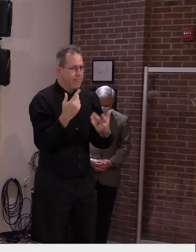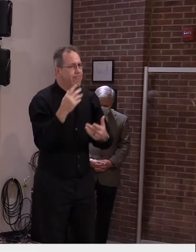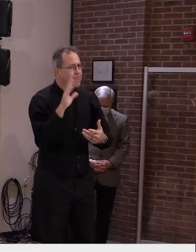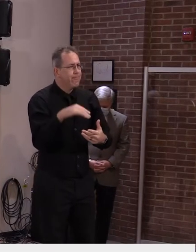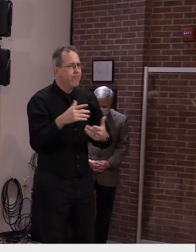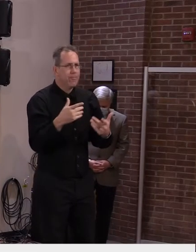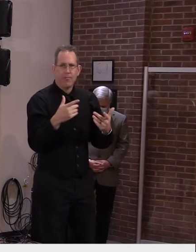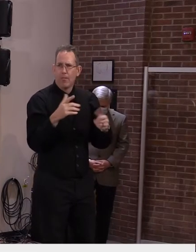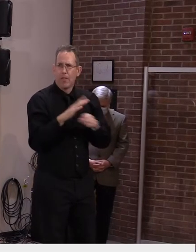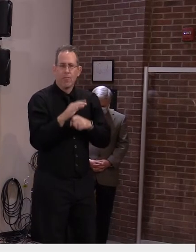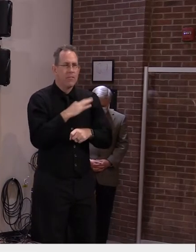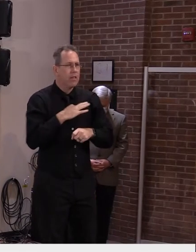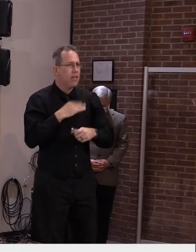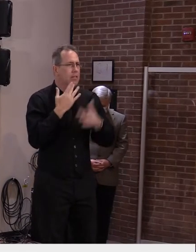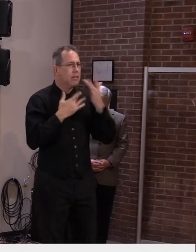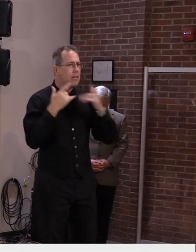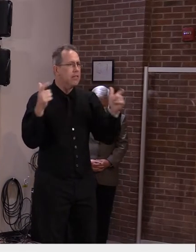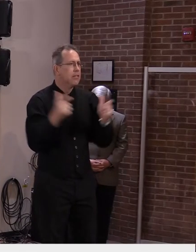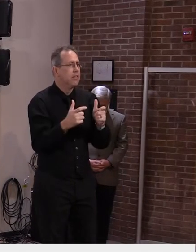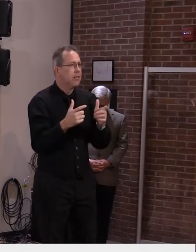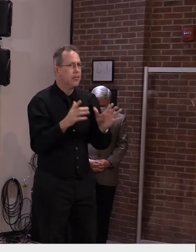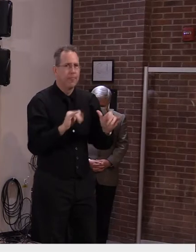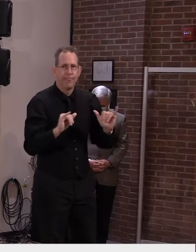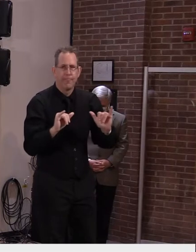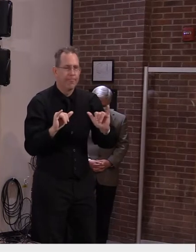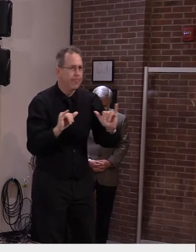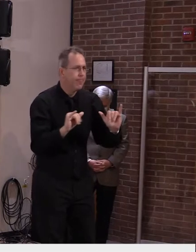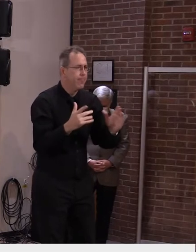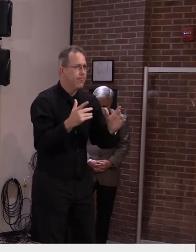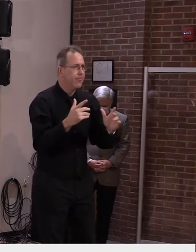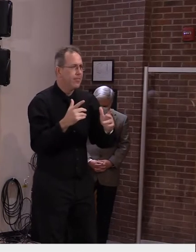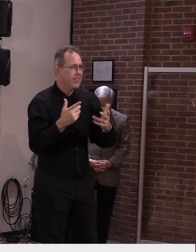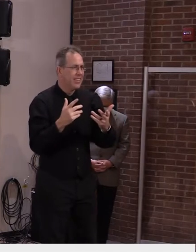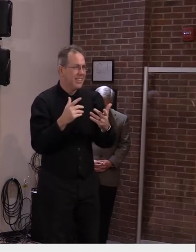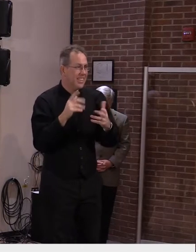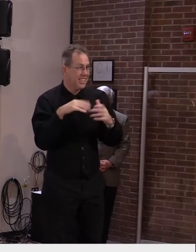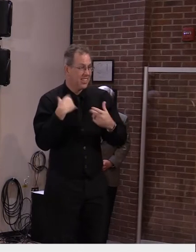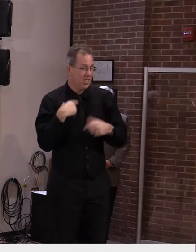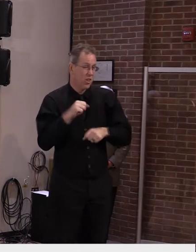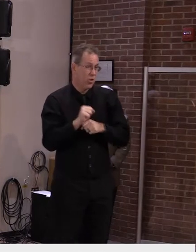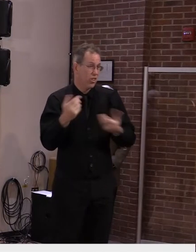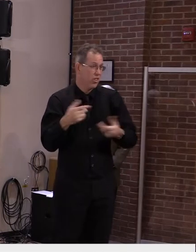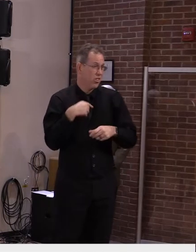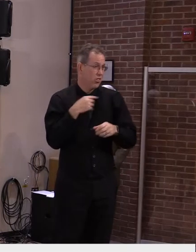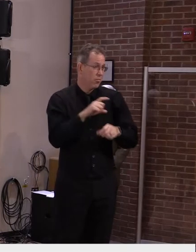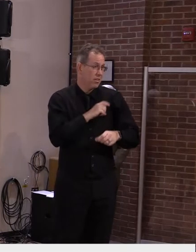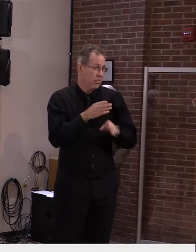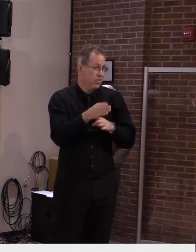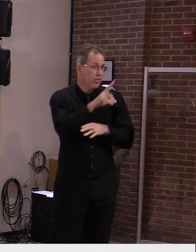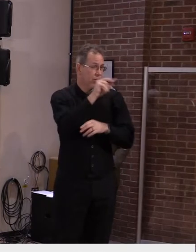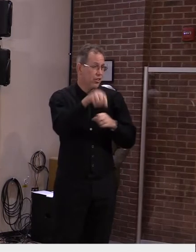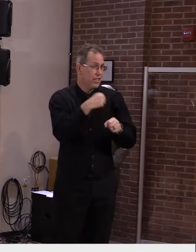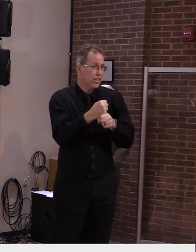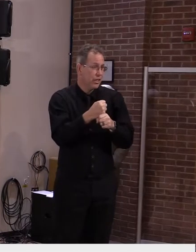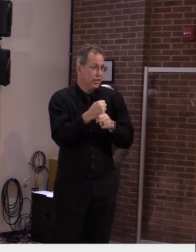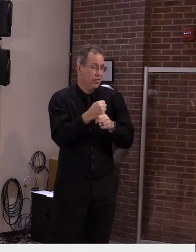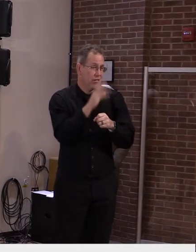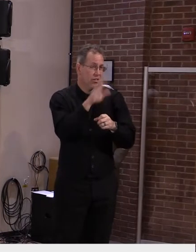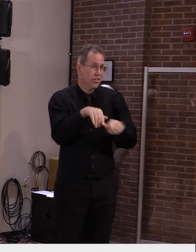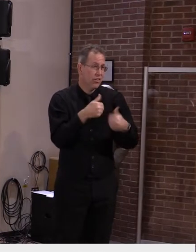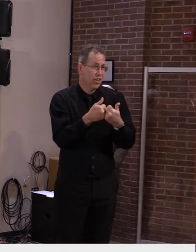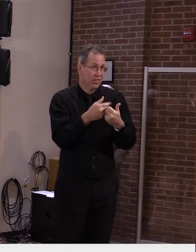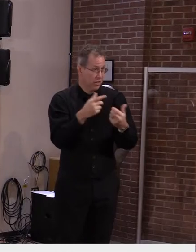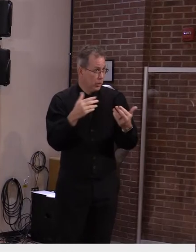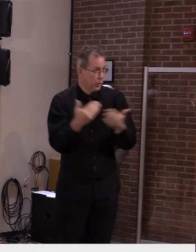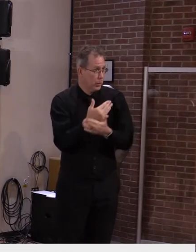we face, but it is a challenge that has been in play for the 30 years that I've been watching public safety in Vermont. And I would have follow up